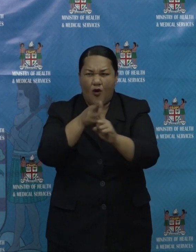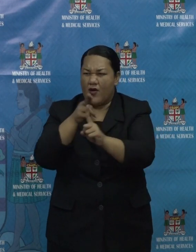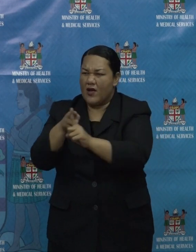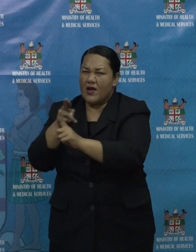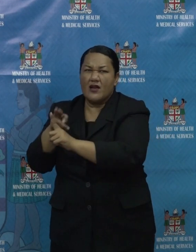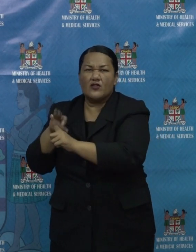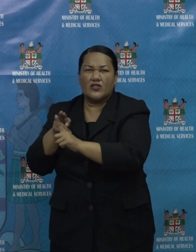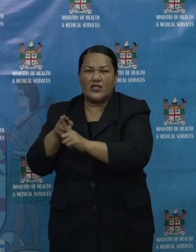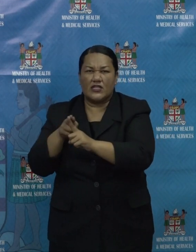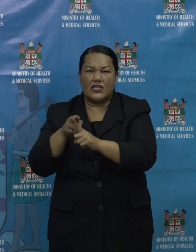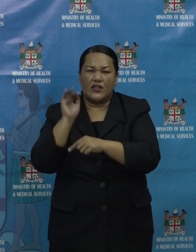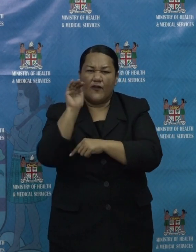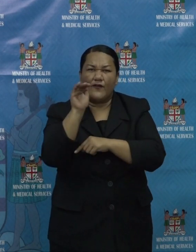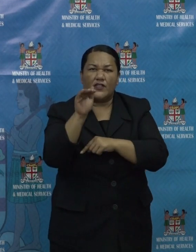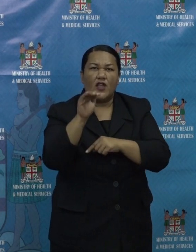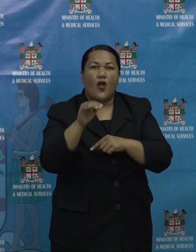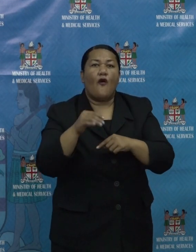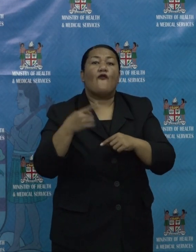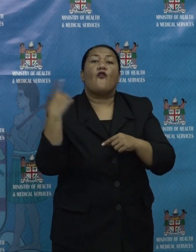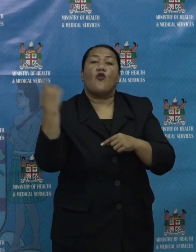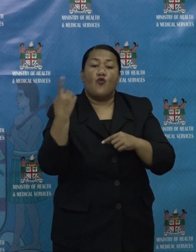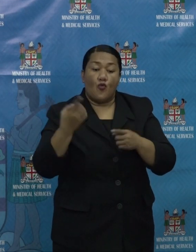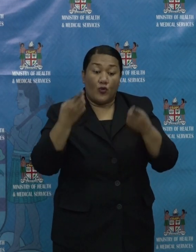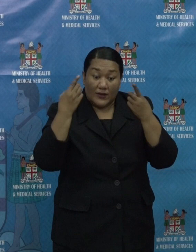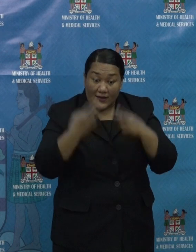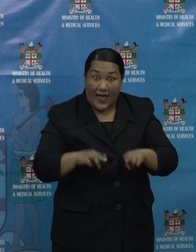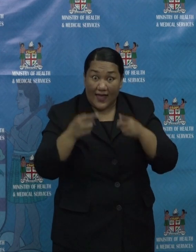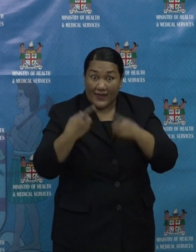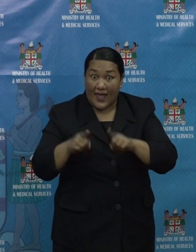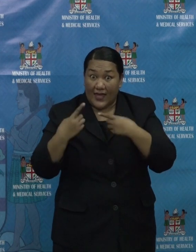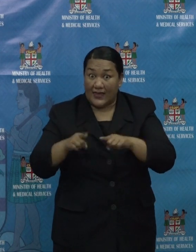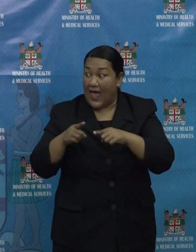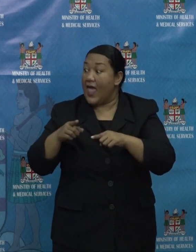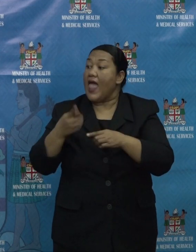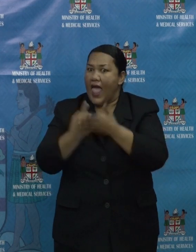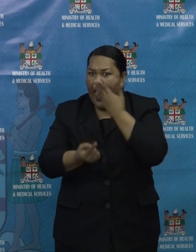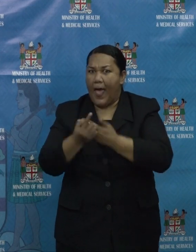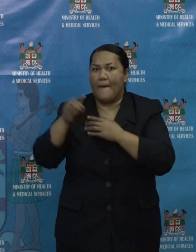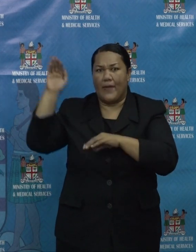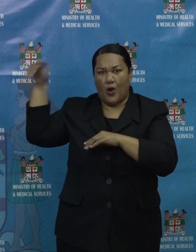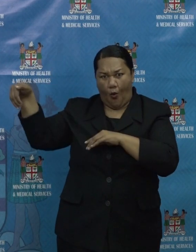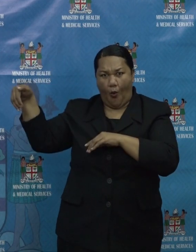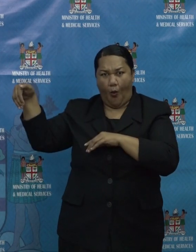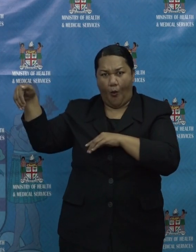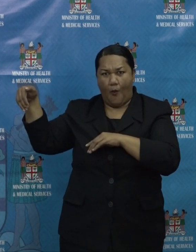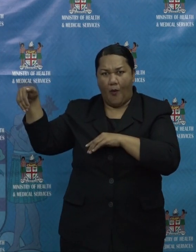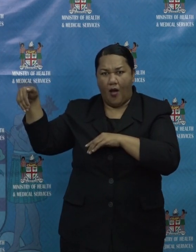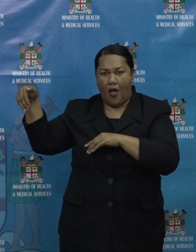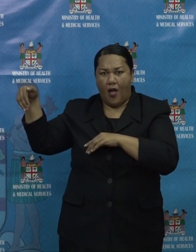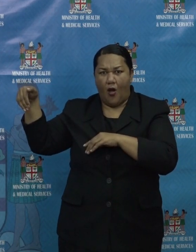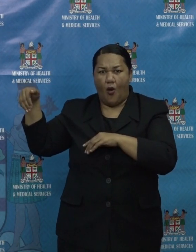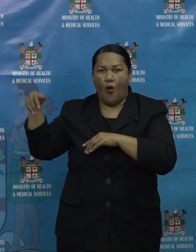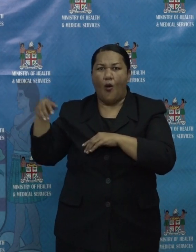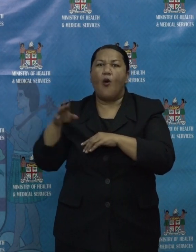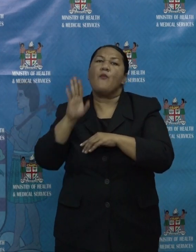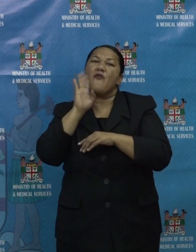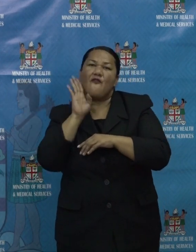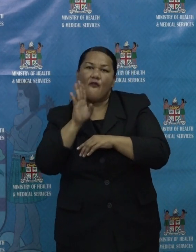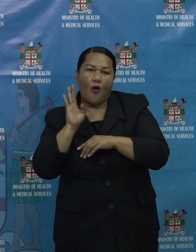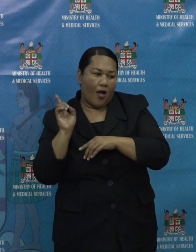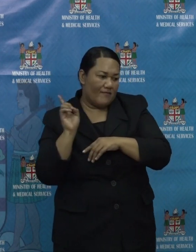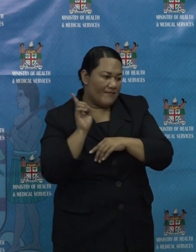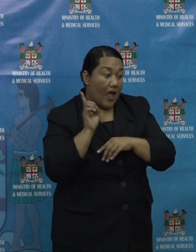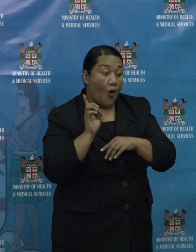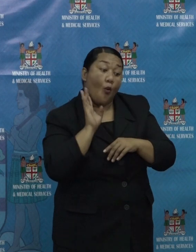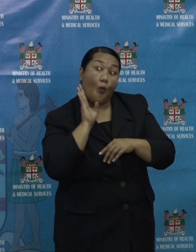as a majority of our deaths from COVID-19 are still happening at home or within a few days of presenting to a healthcare